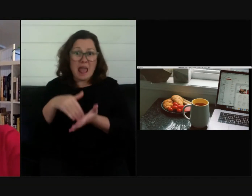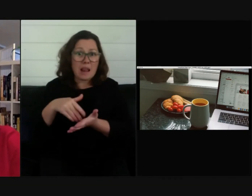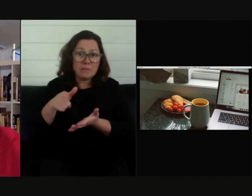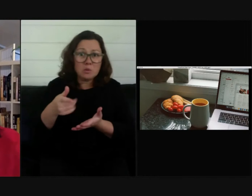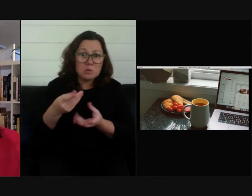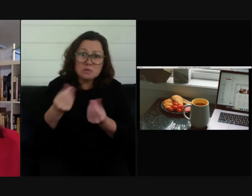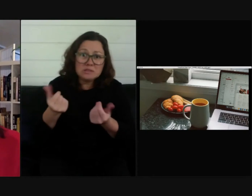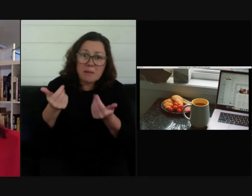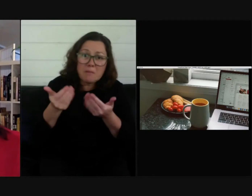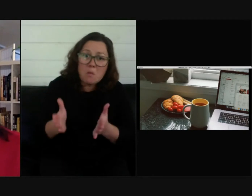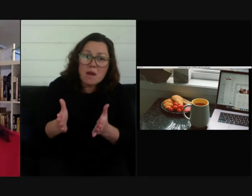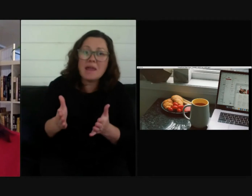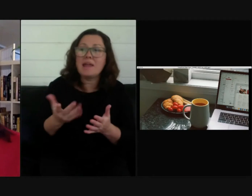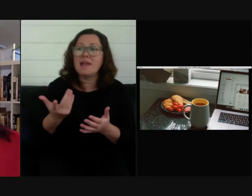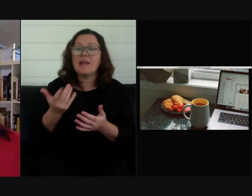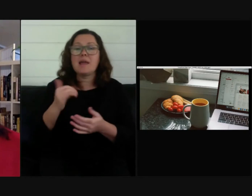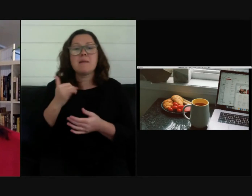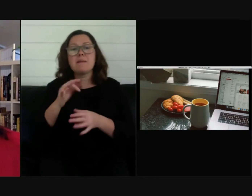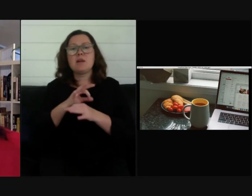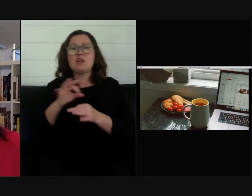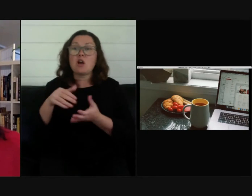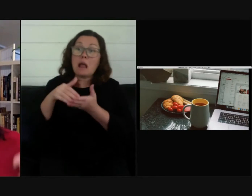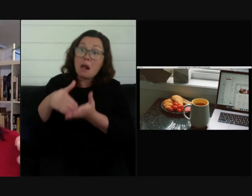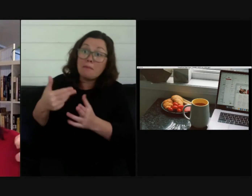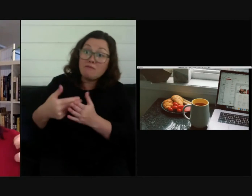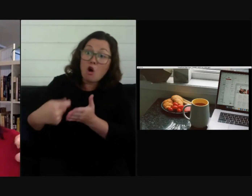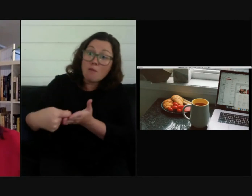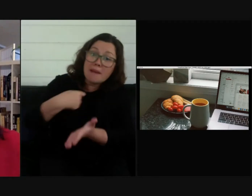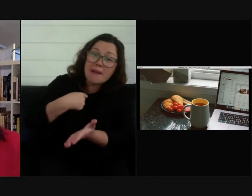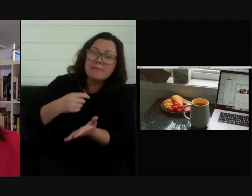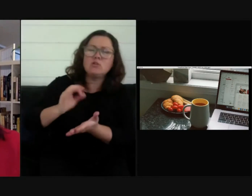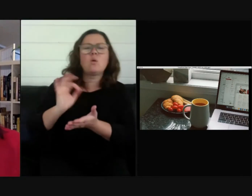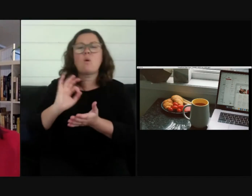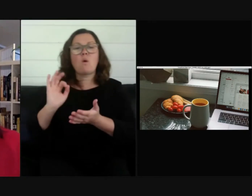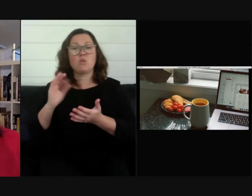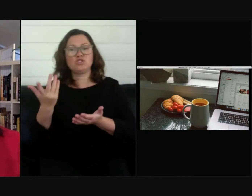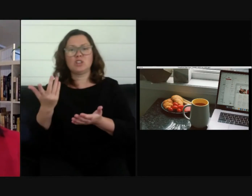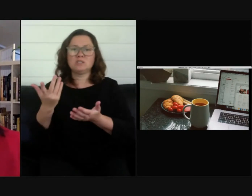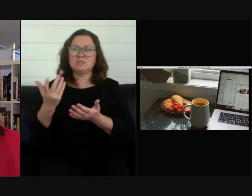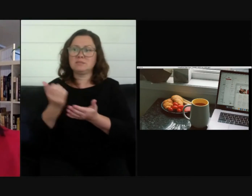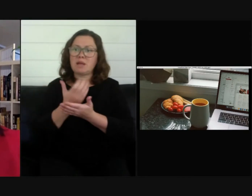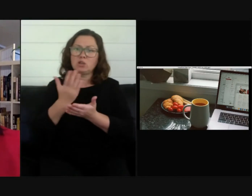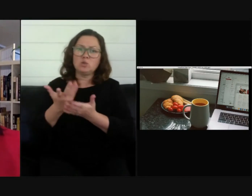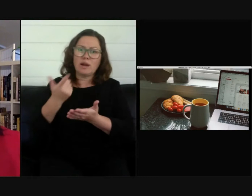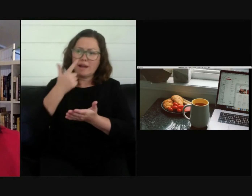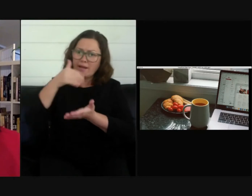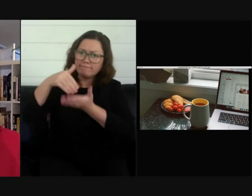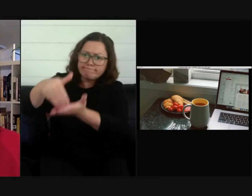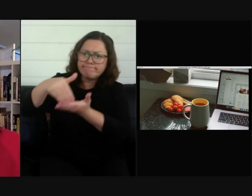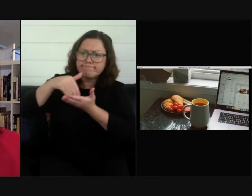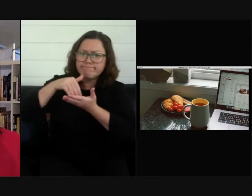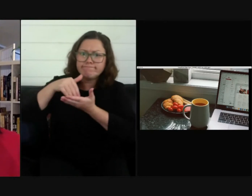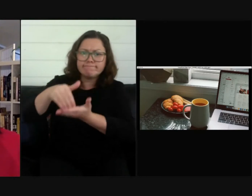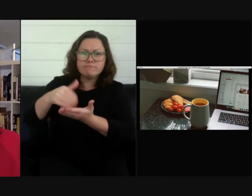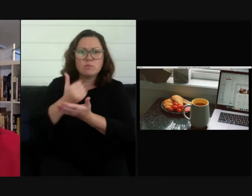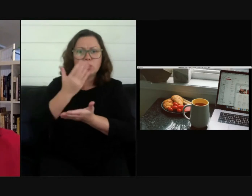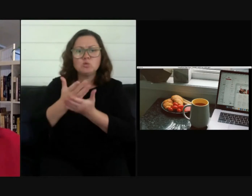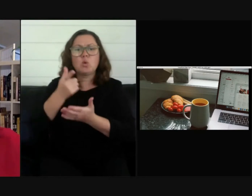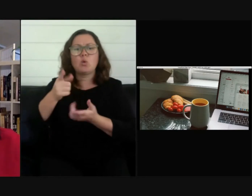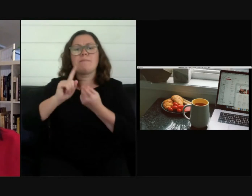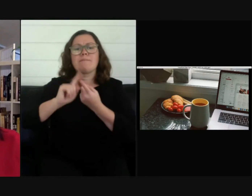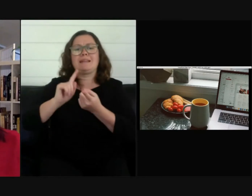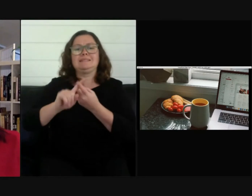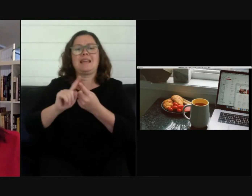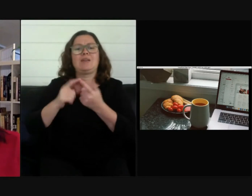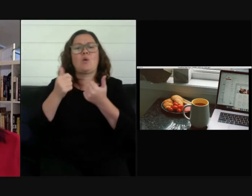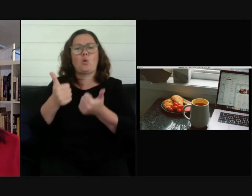to ensure that you can maintain a regular, loyal relationship with someone that's helped you in the past. And, you know,